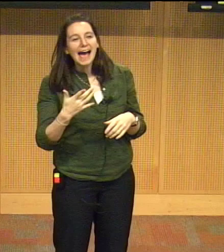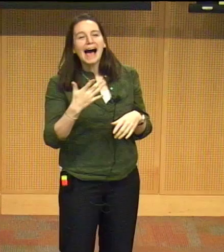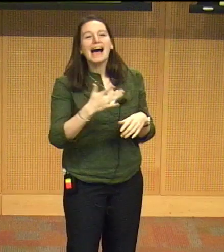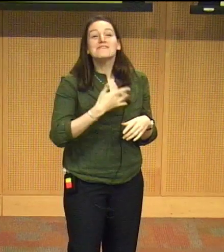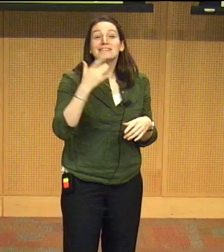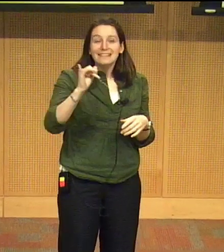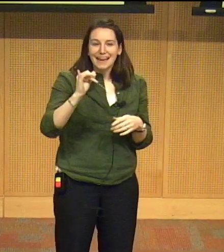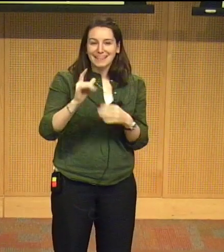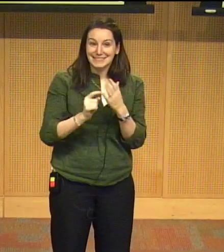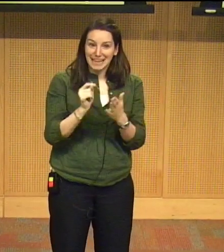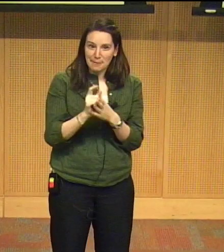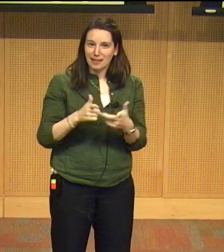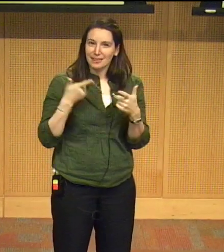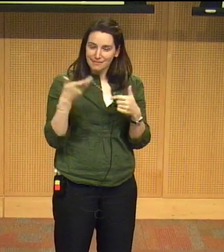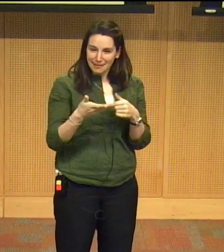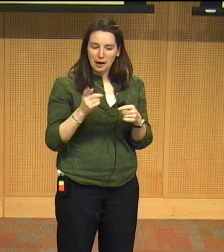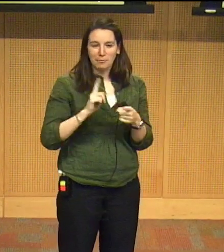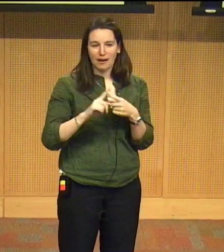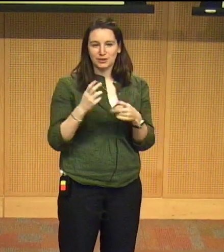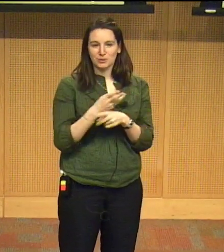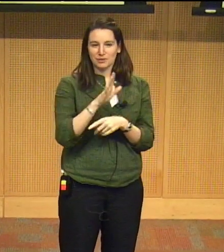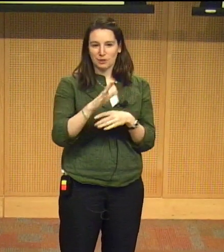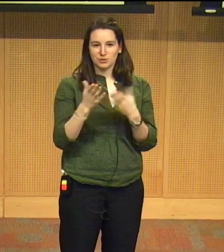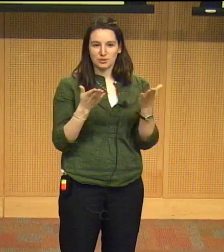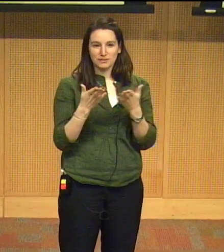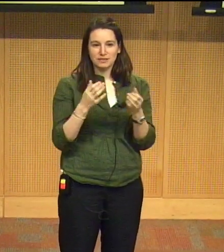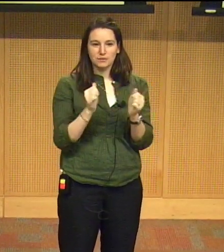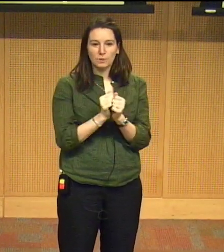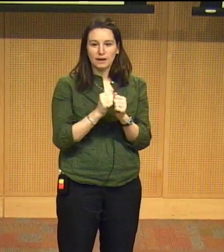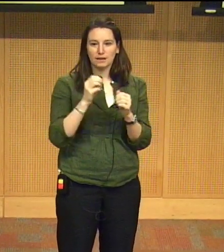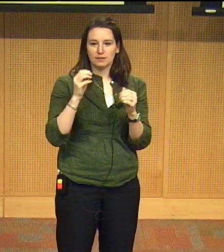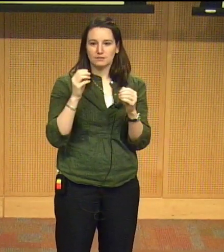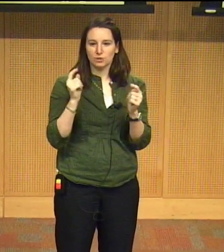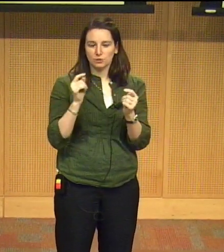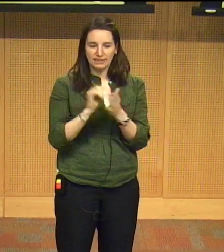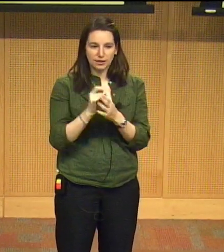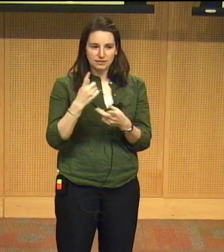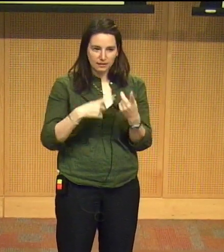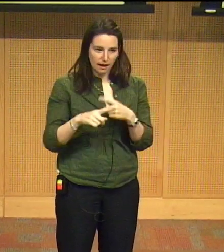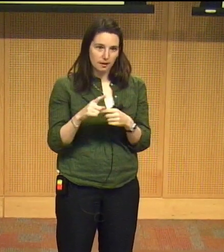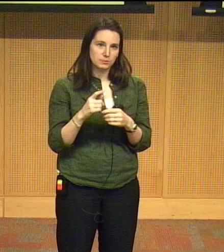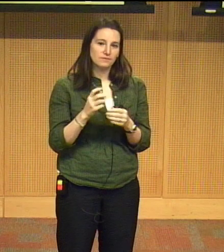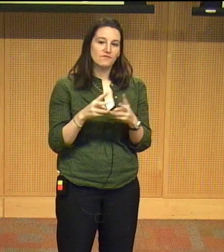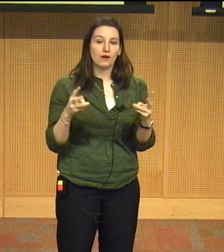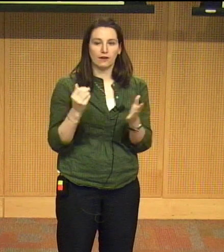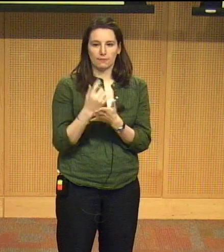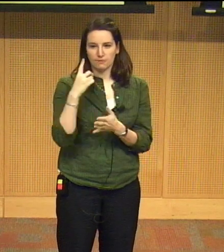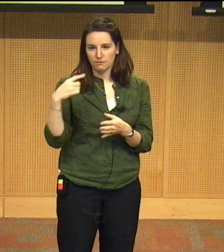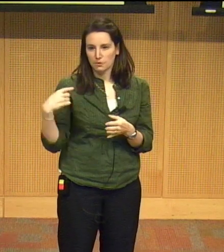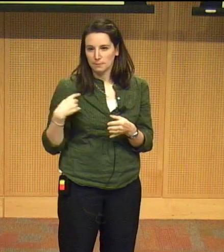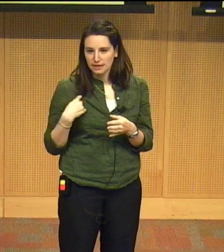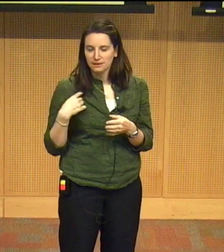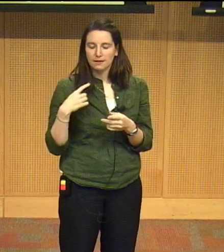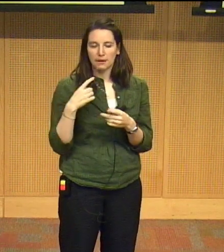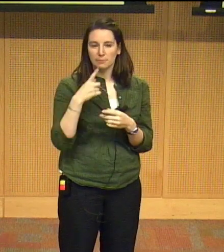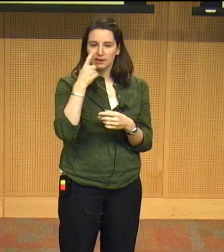I feel like at the time I lived there, but using those services with tutors that could sign was very helpful for me